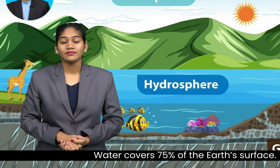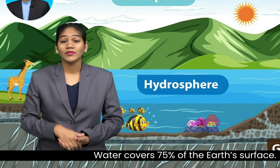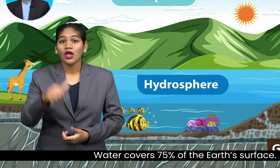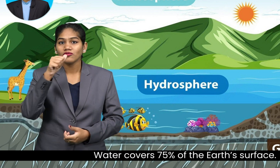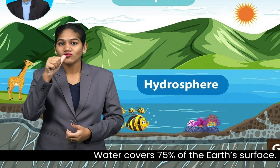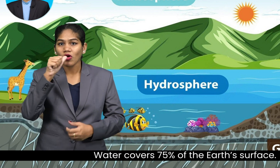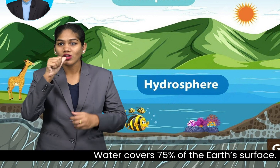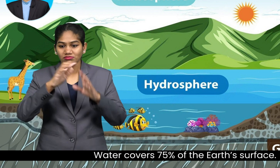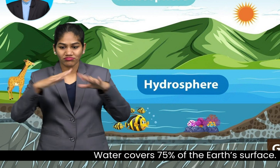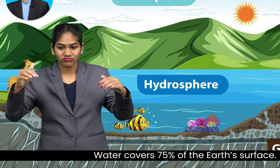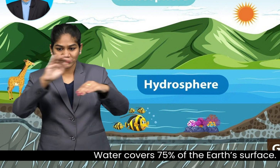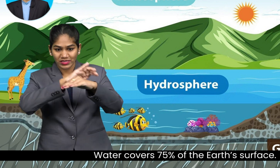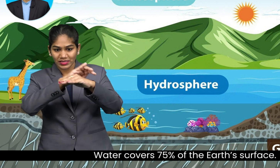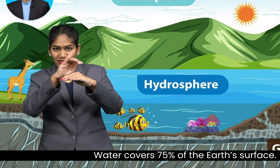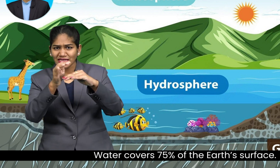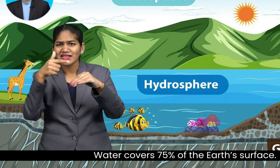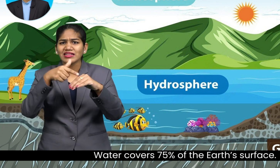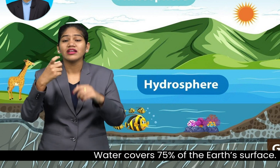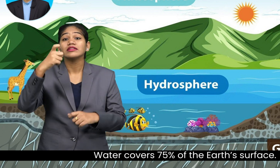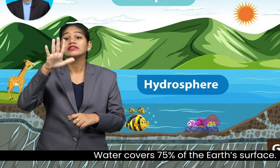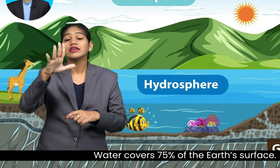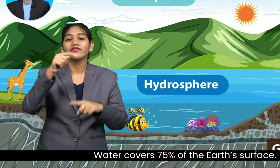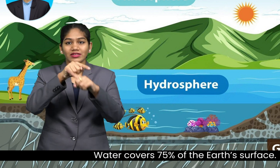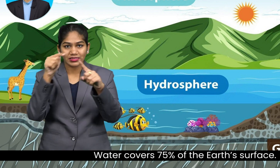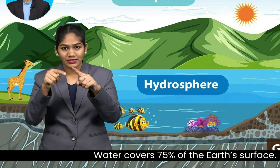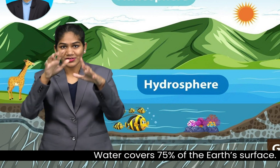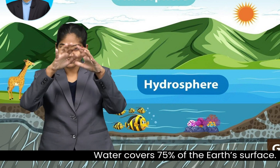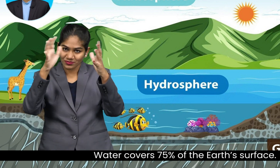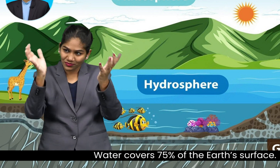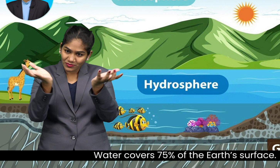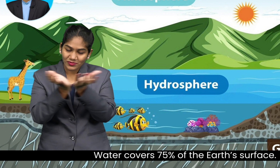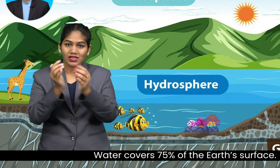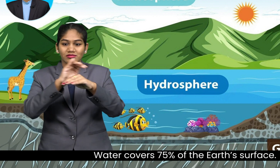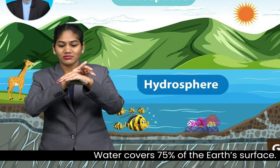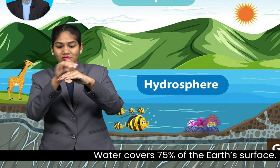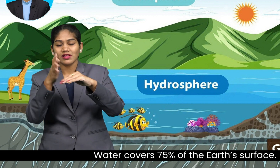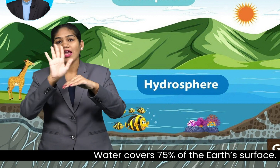Water covers 75% of the earth's surface.